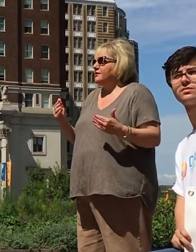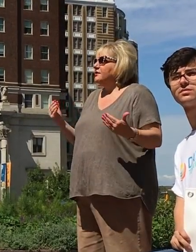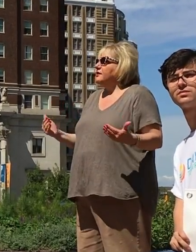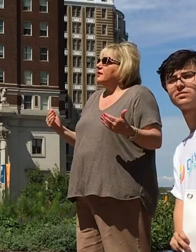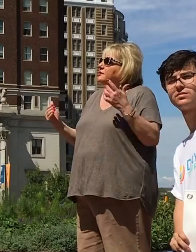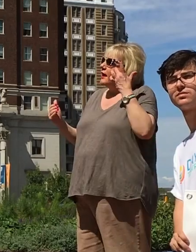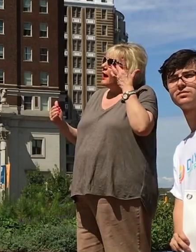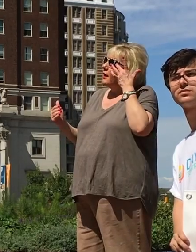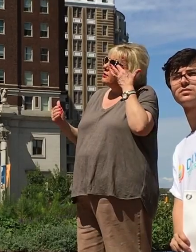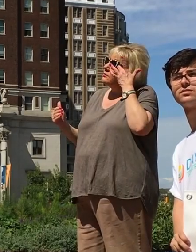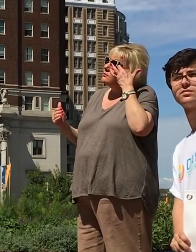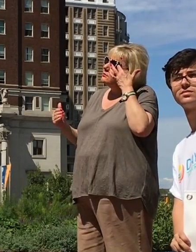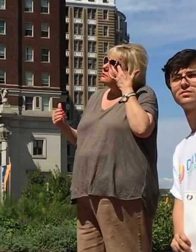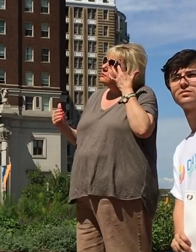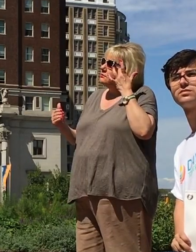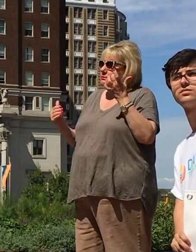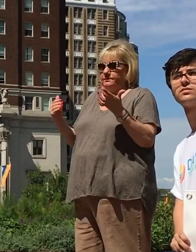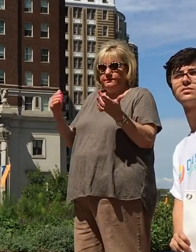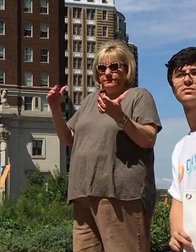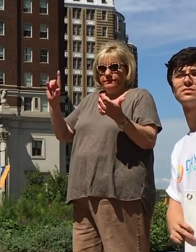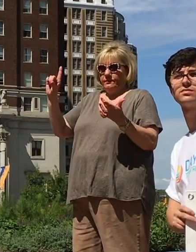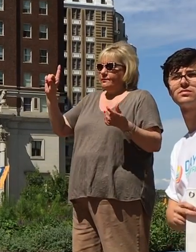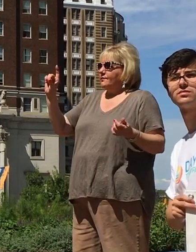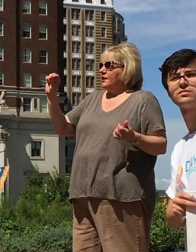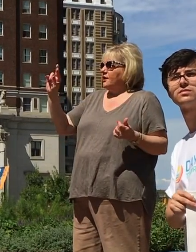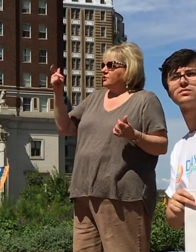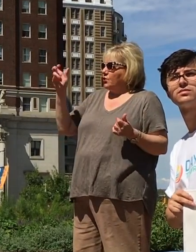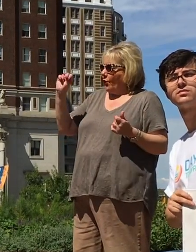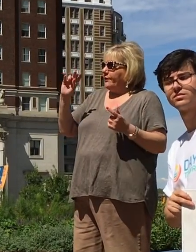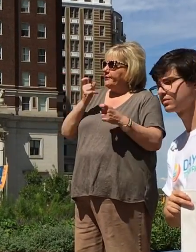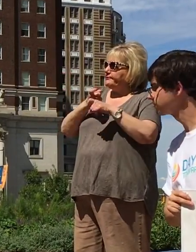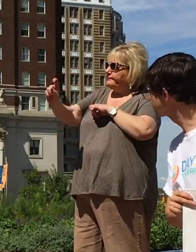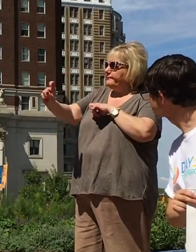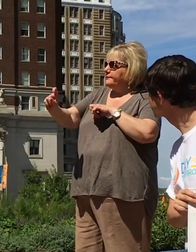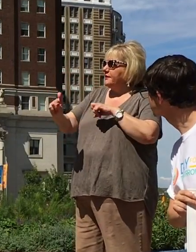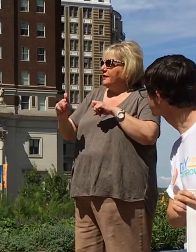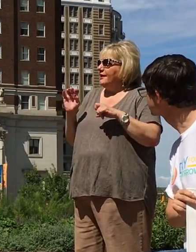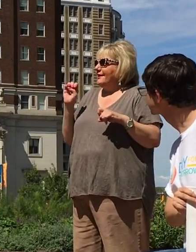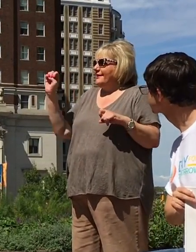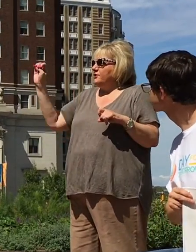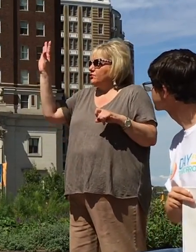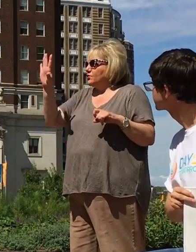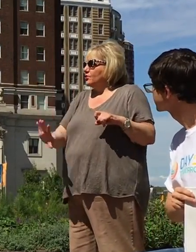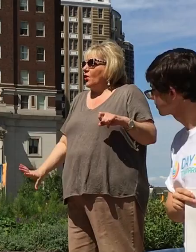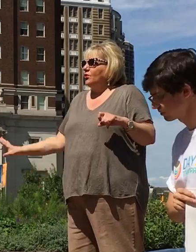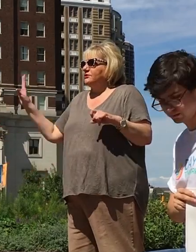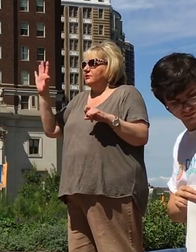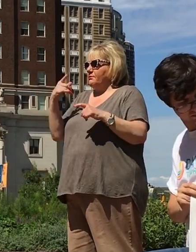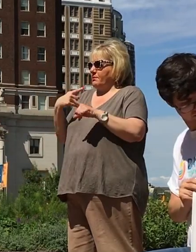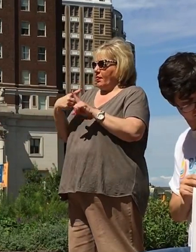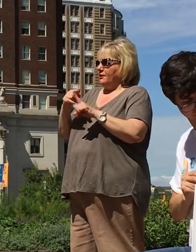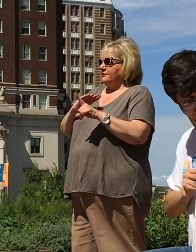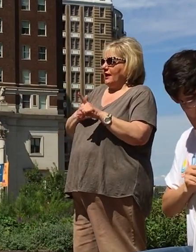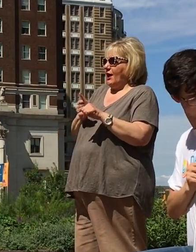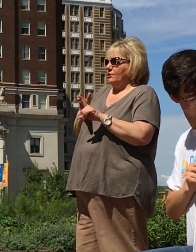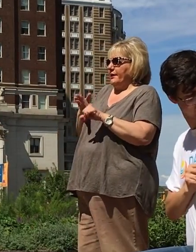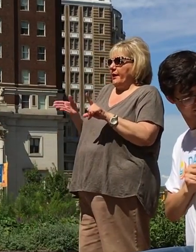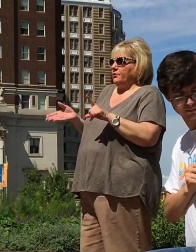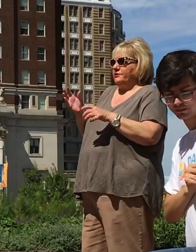has fully affected our eastern coast and our neighbors in the Bahamas. There are multiple